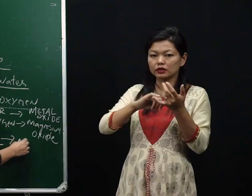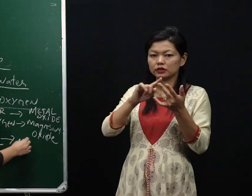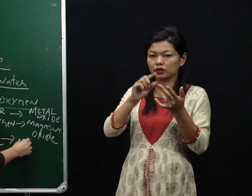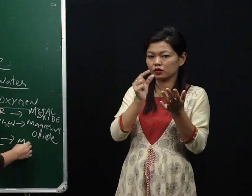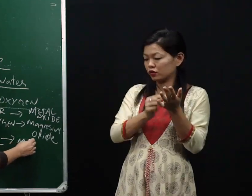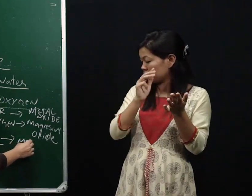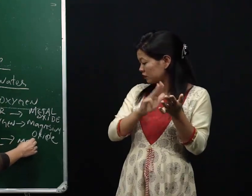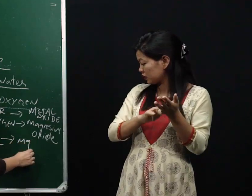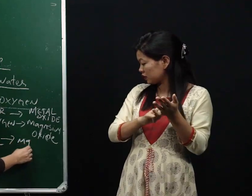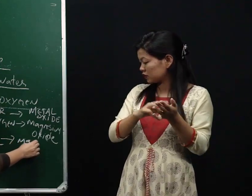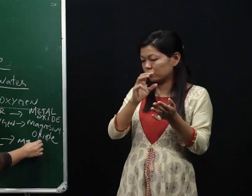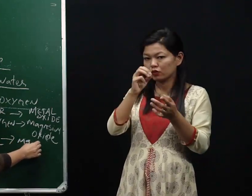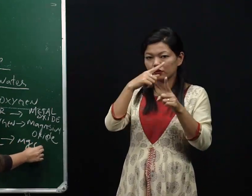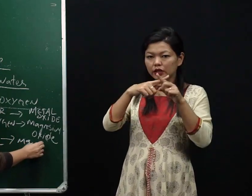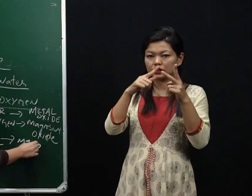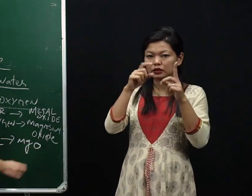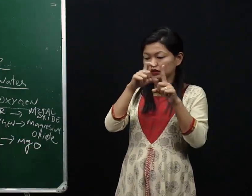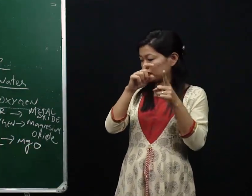be,